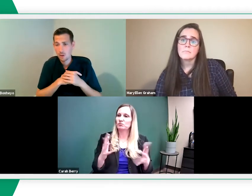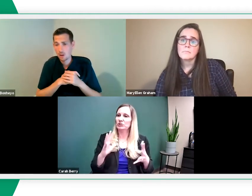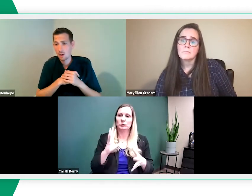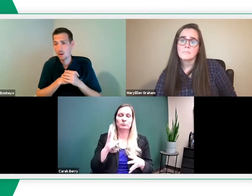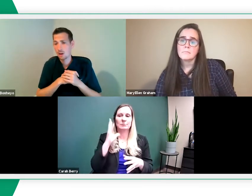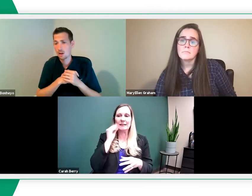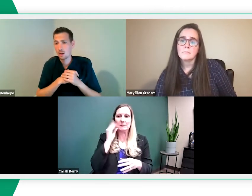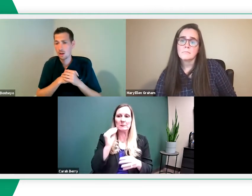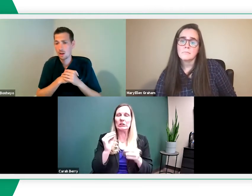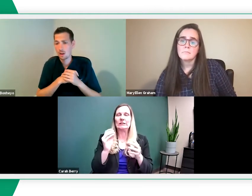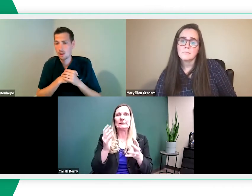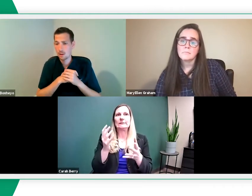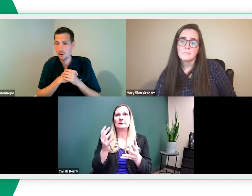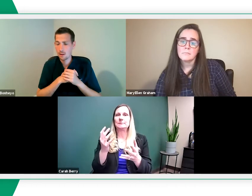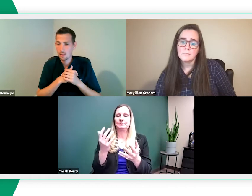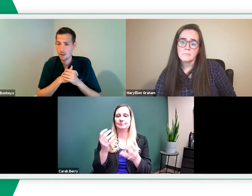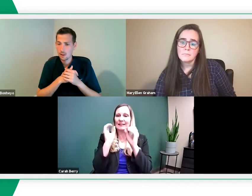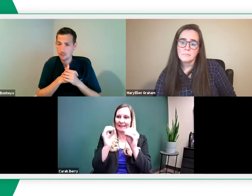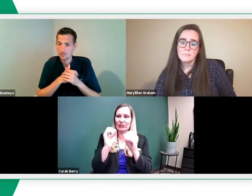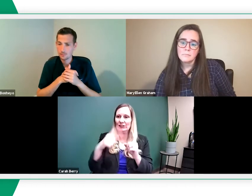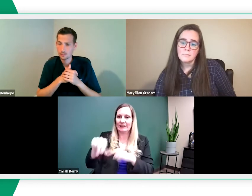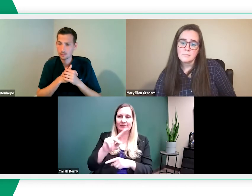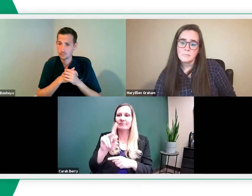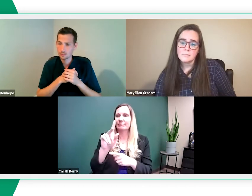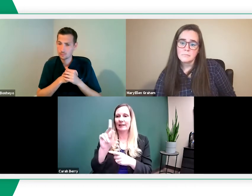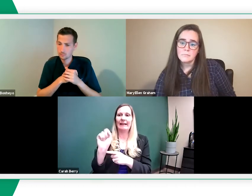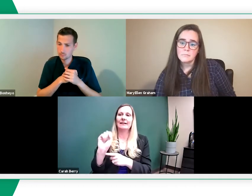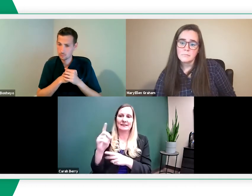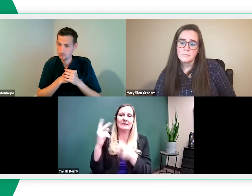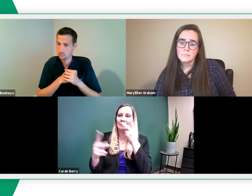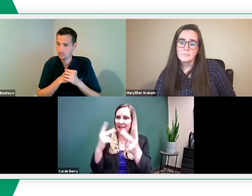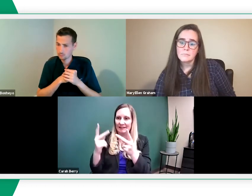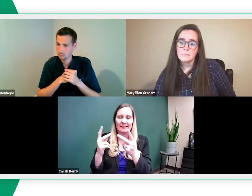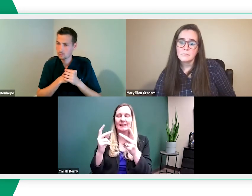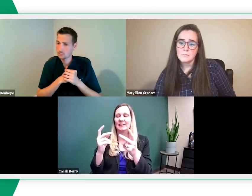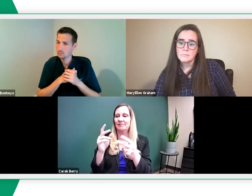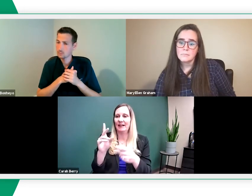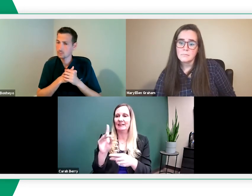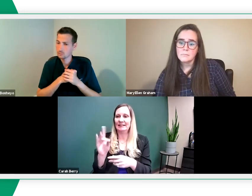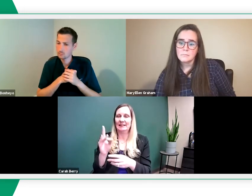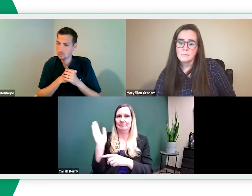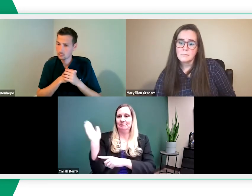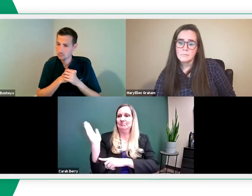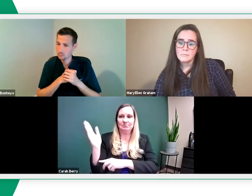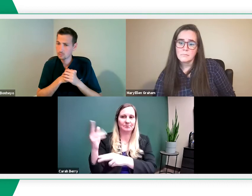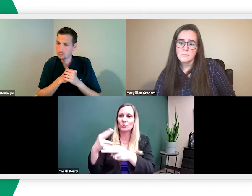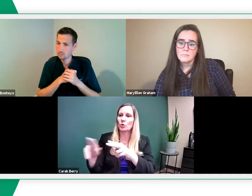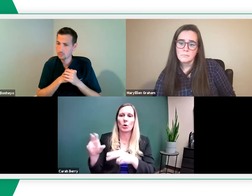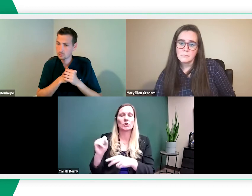This is Kara. So yeah, through my experiences teaching at